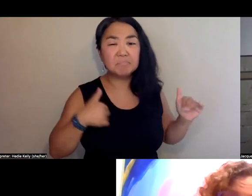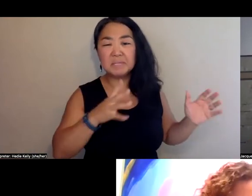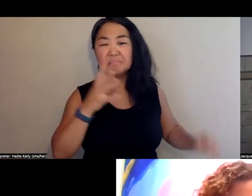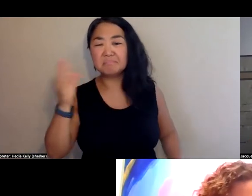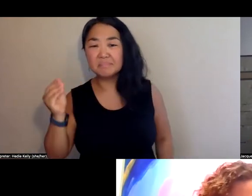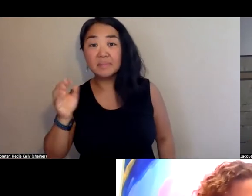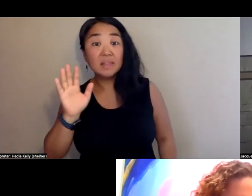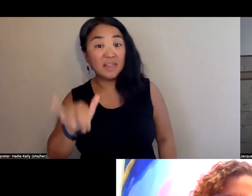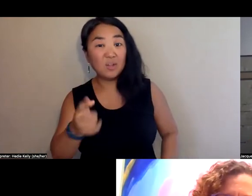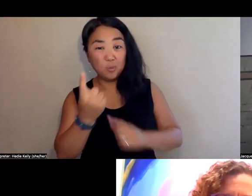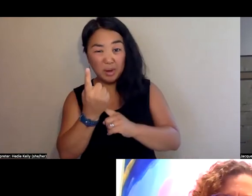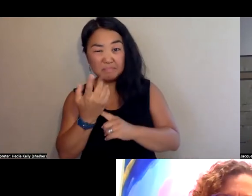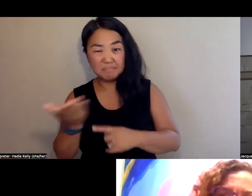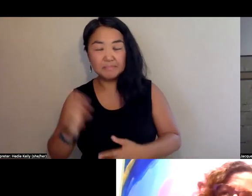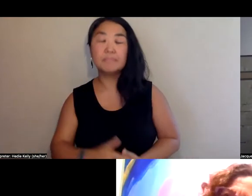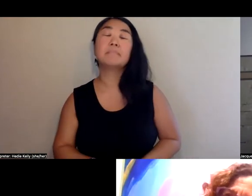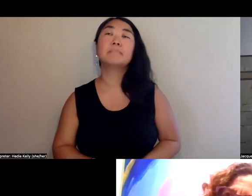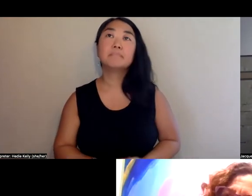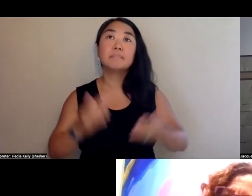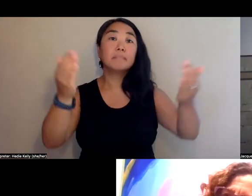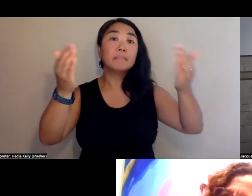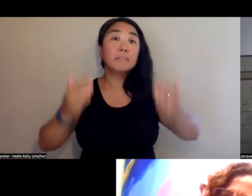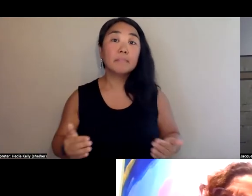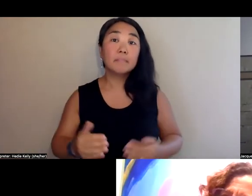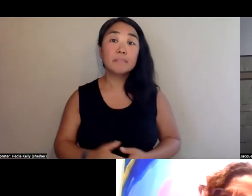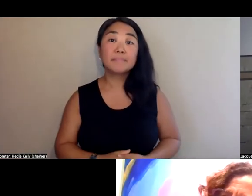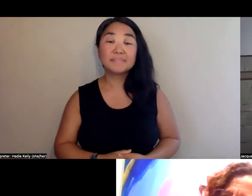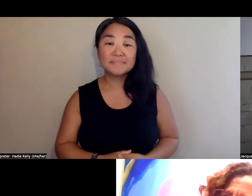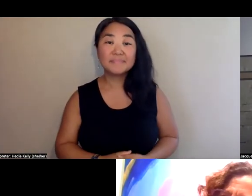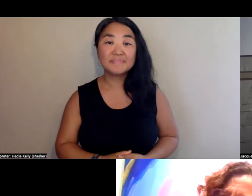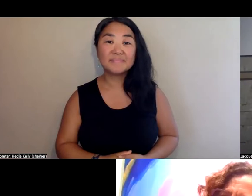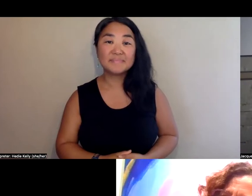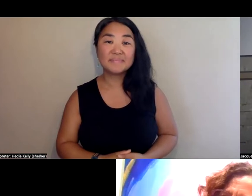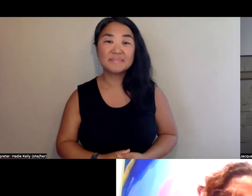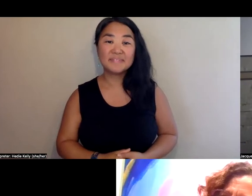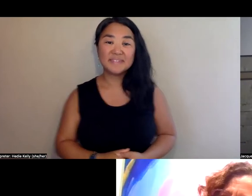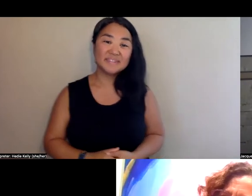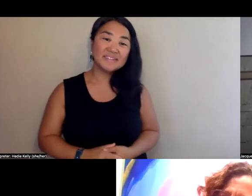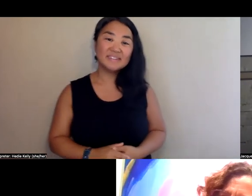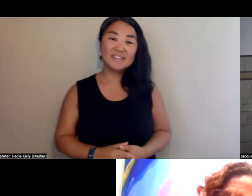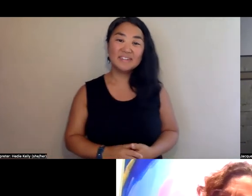That's one thing. And the other thing is,